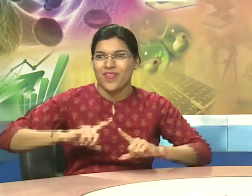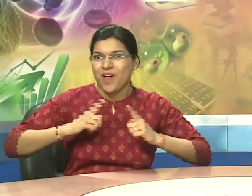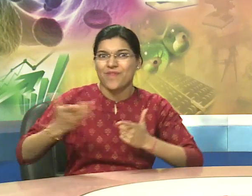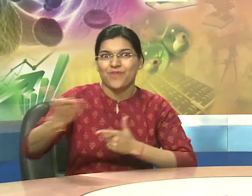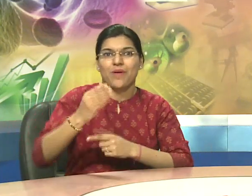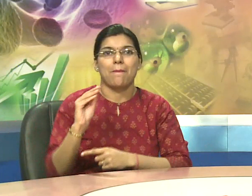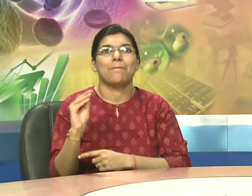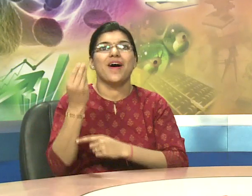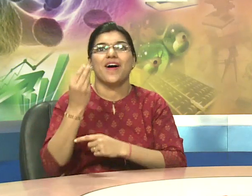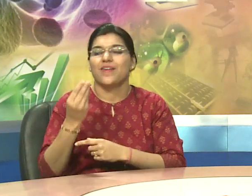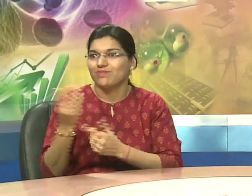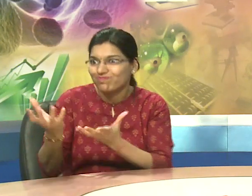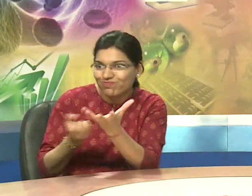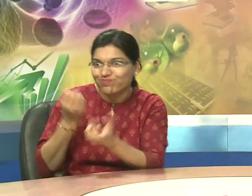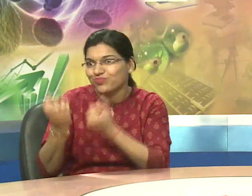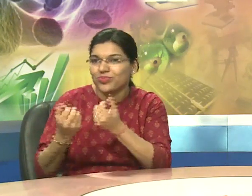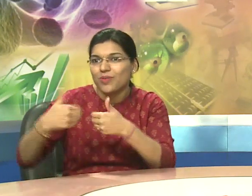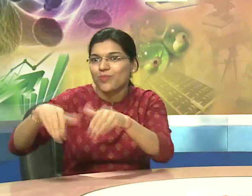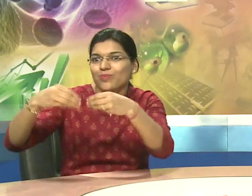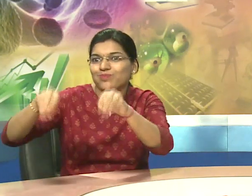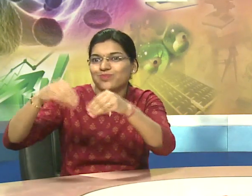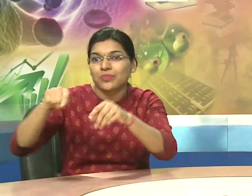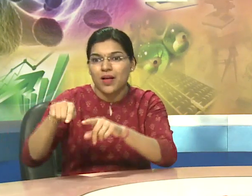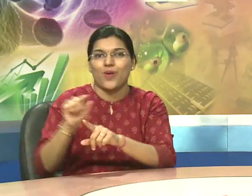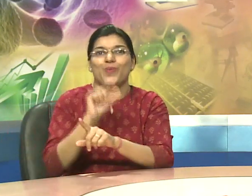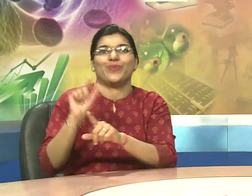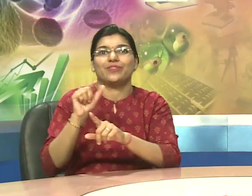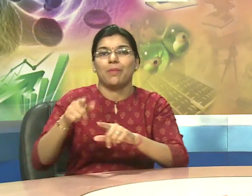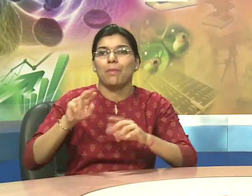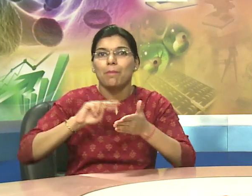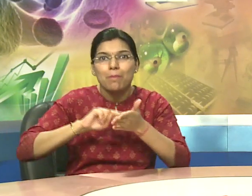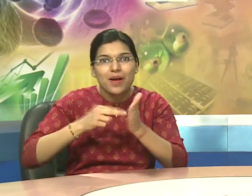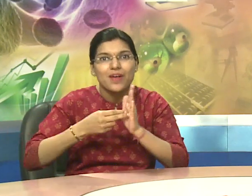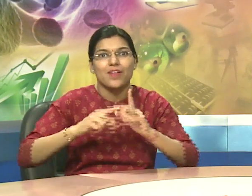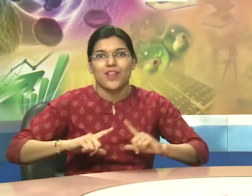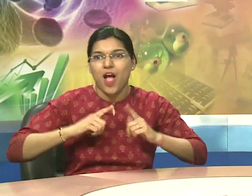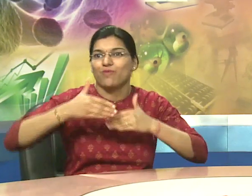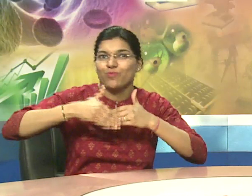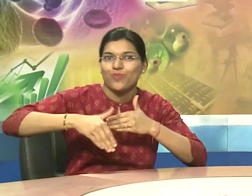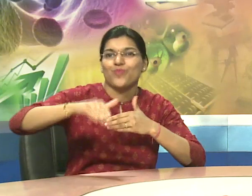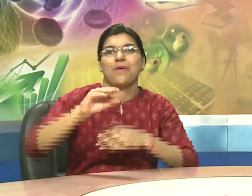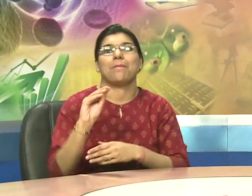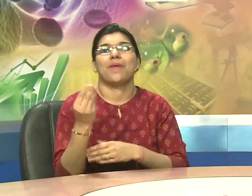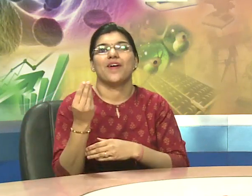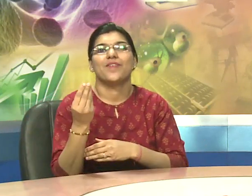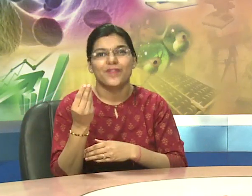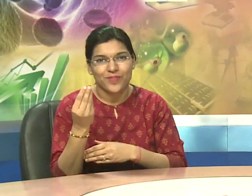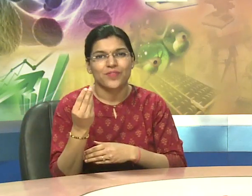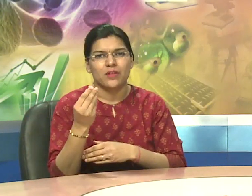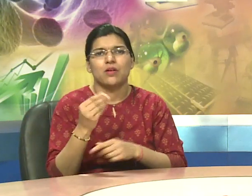village help to enhance the standard of living for the village people, which means betterment